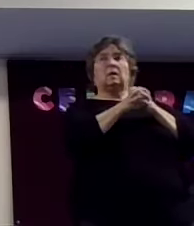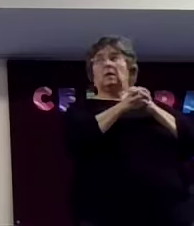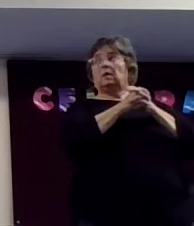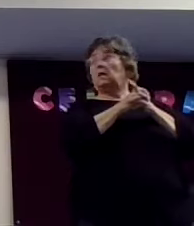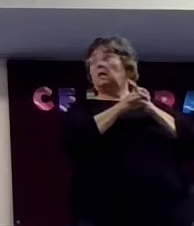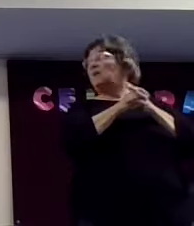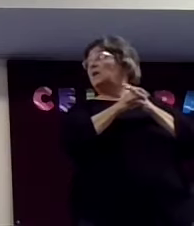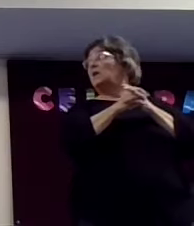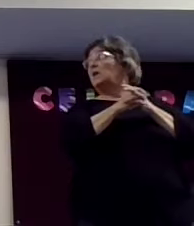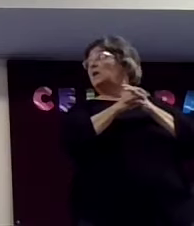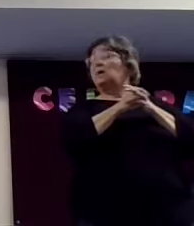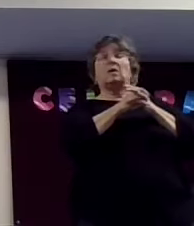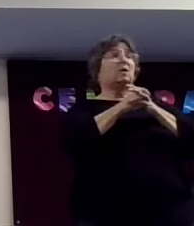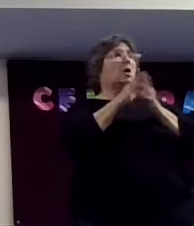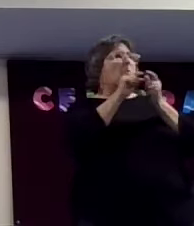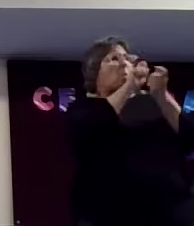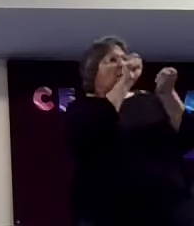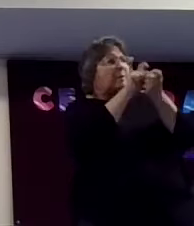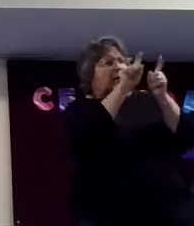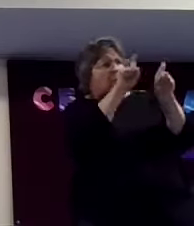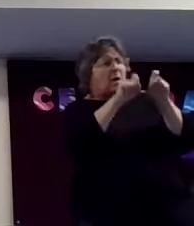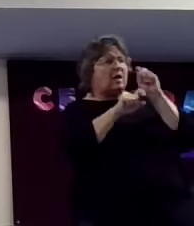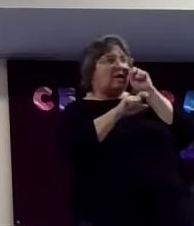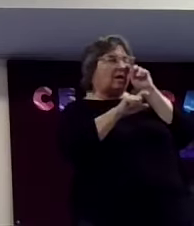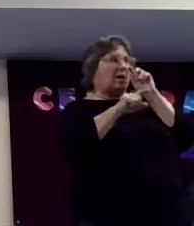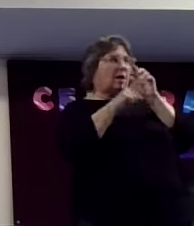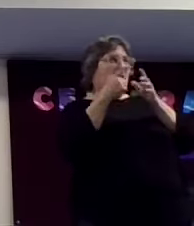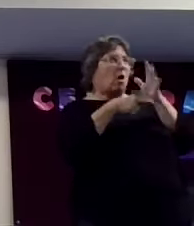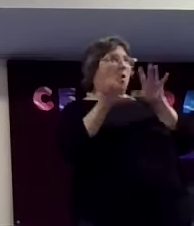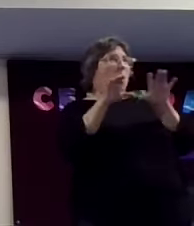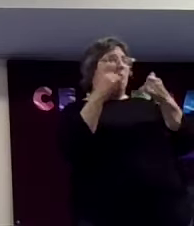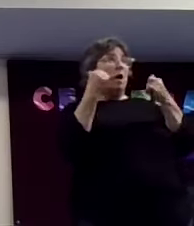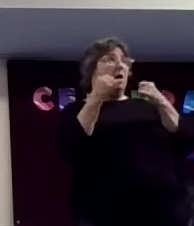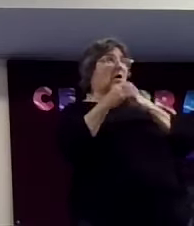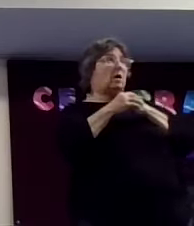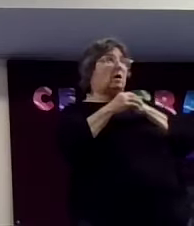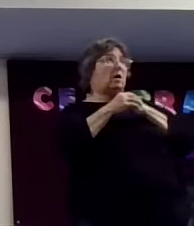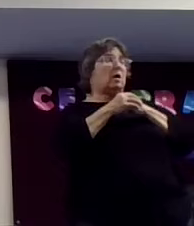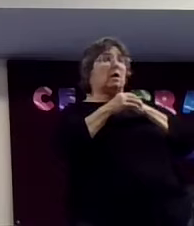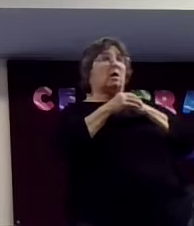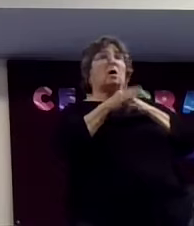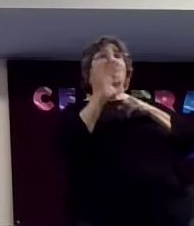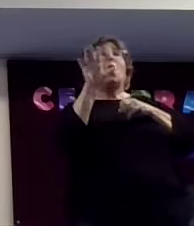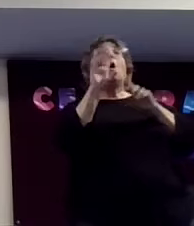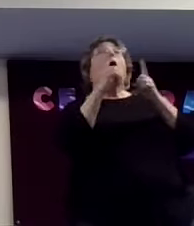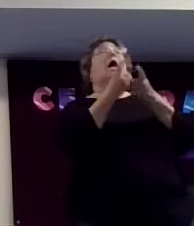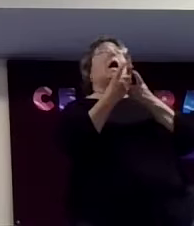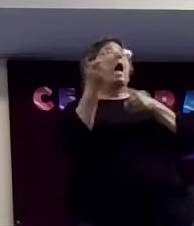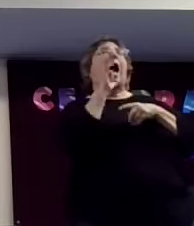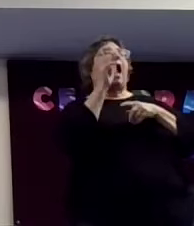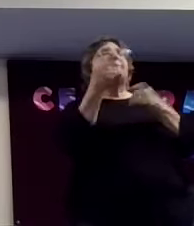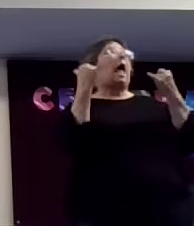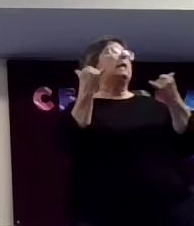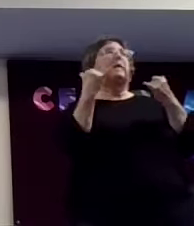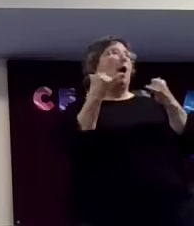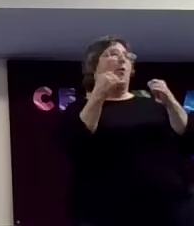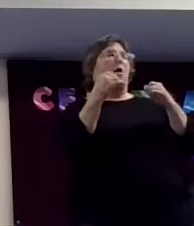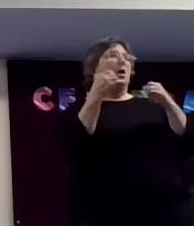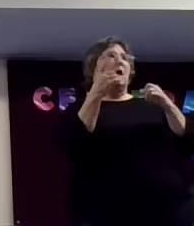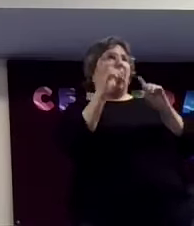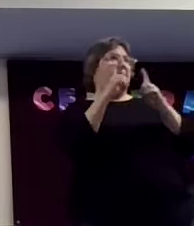How can you be more specific? So what are you doing now for your district representative? Oh, I'm not currently